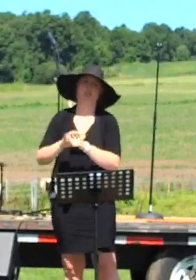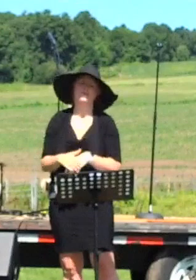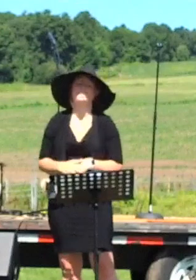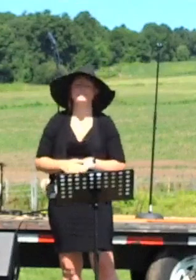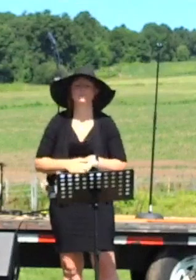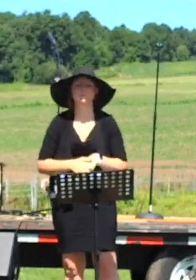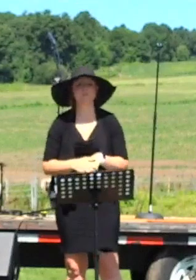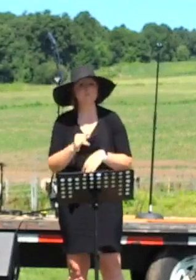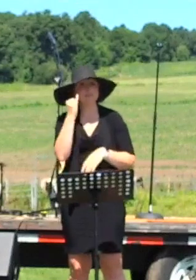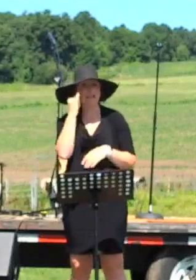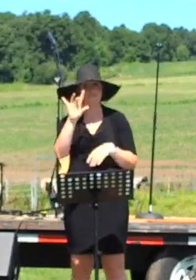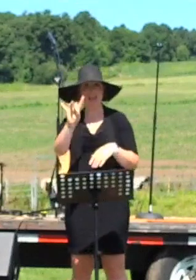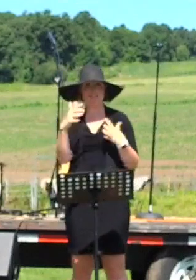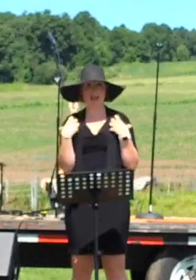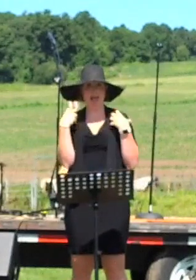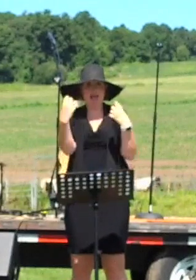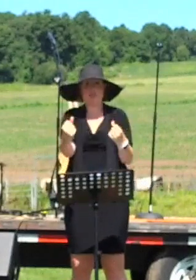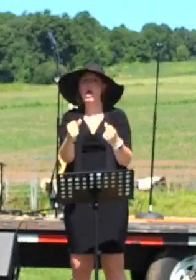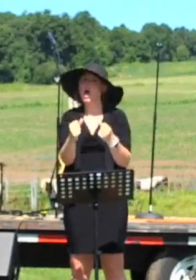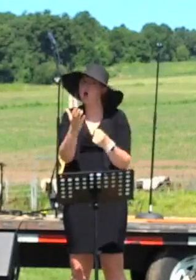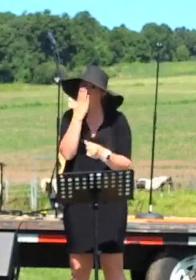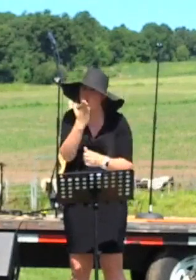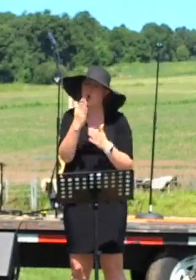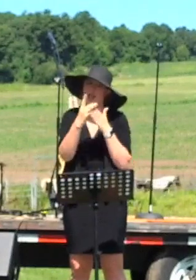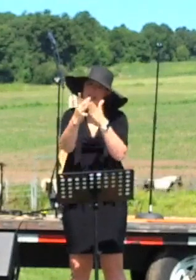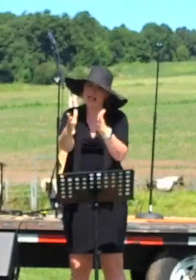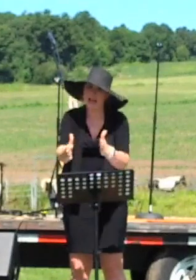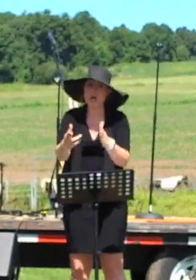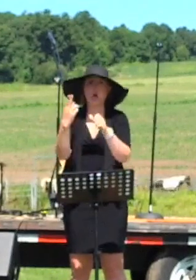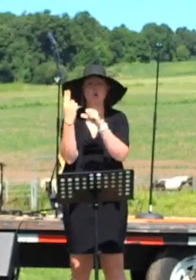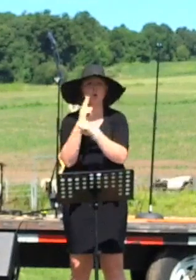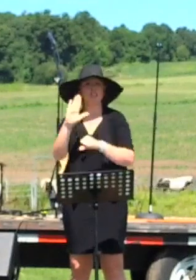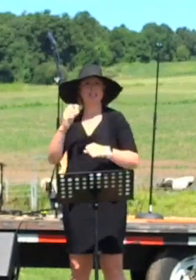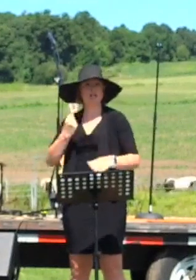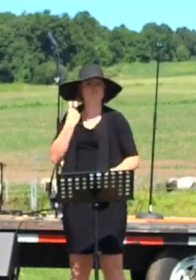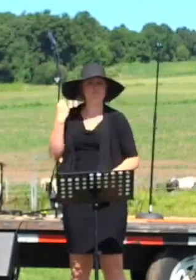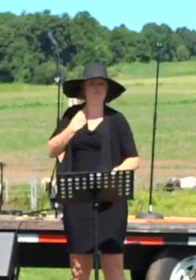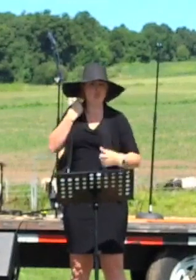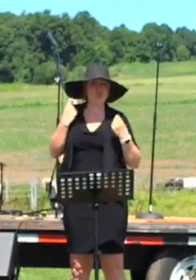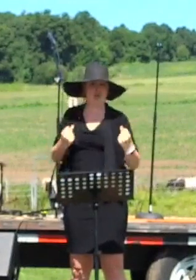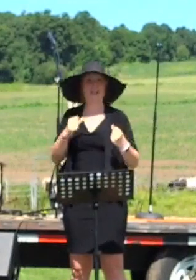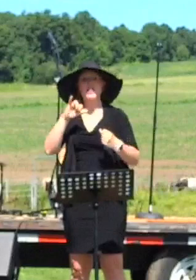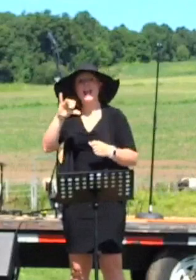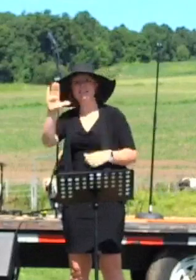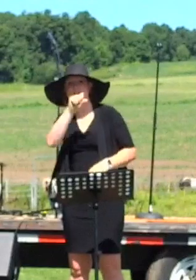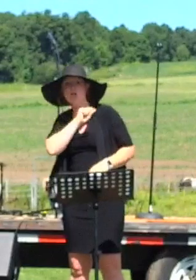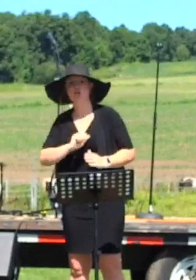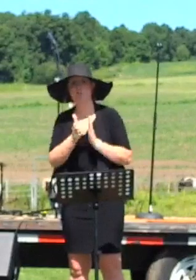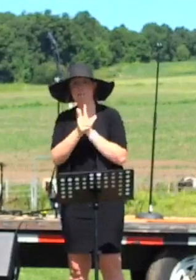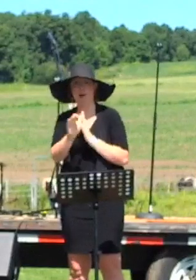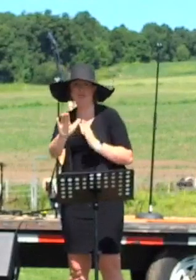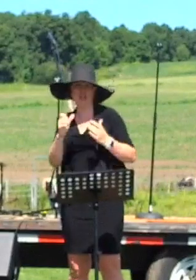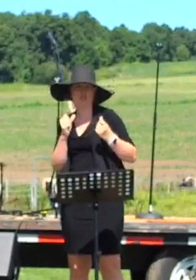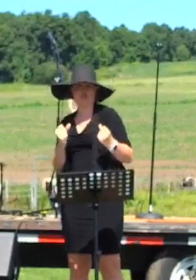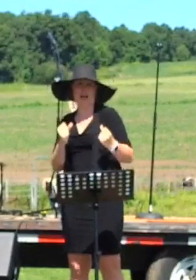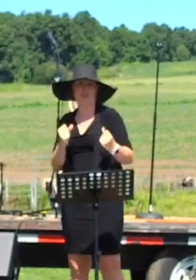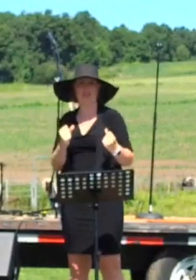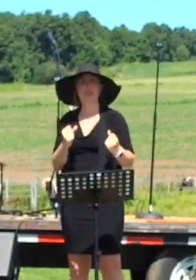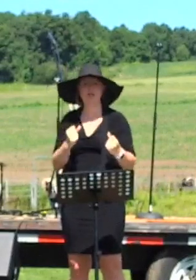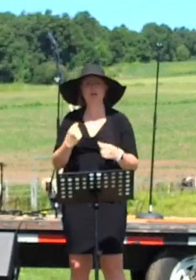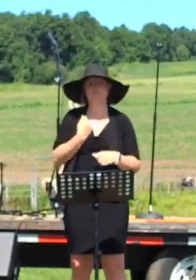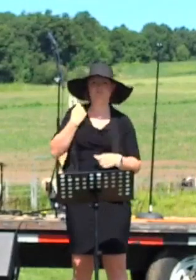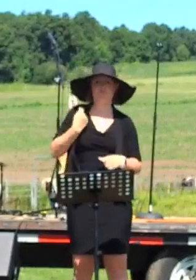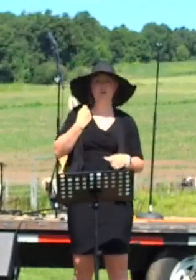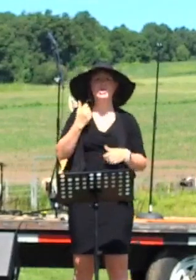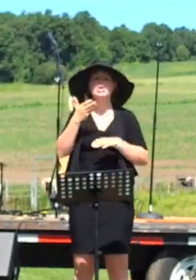said, they make great leaders. They use their strength, and that's the eight's key characteristic, their strength, to